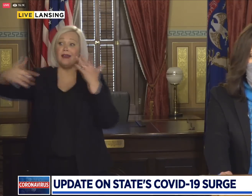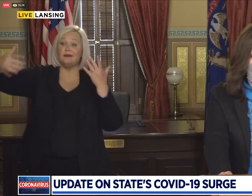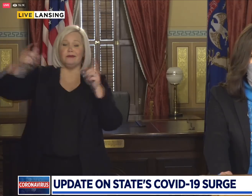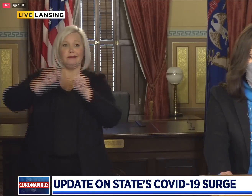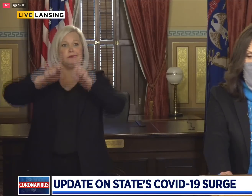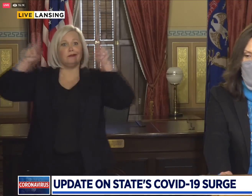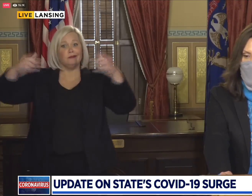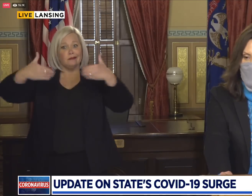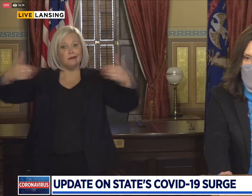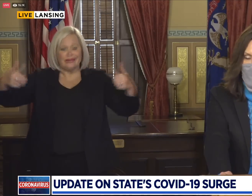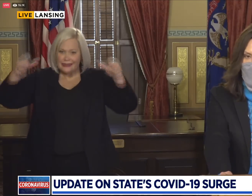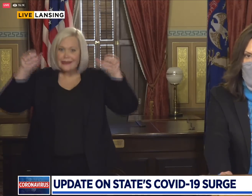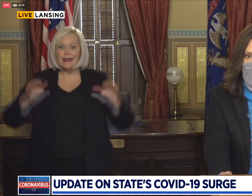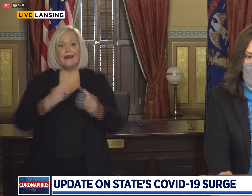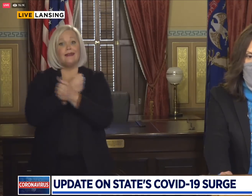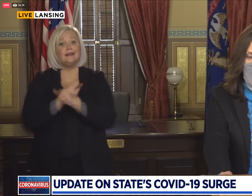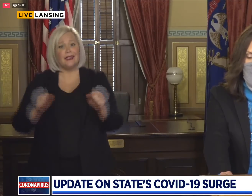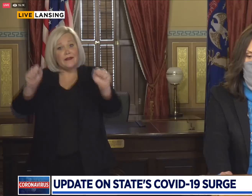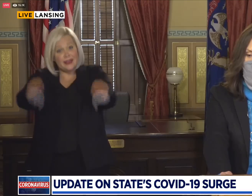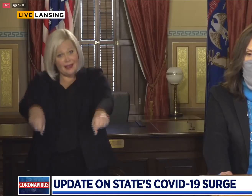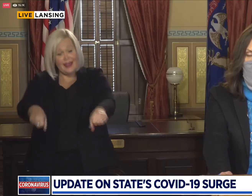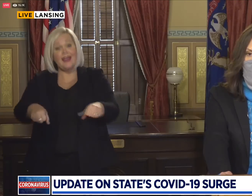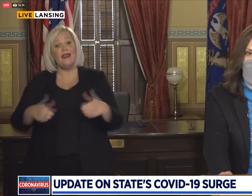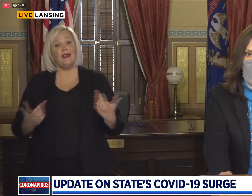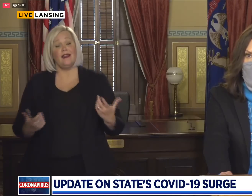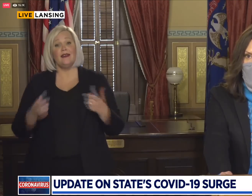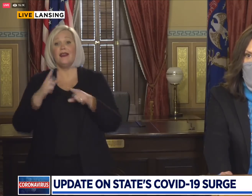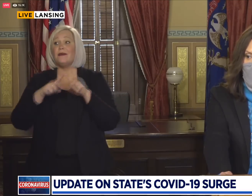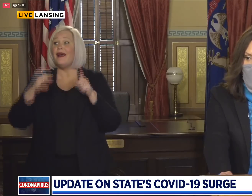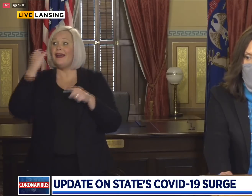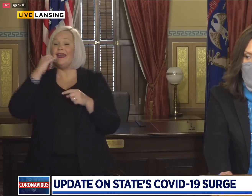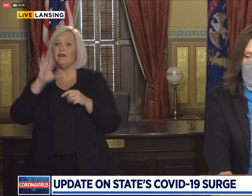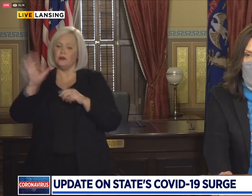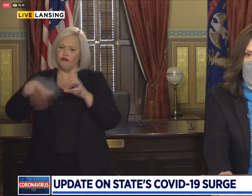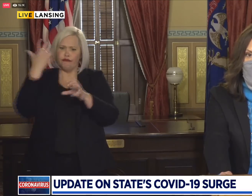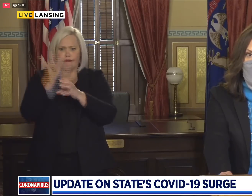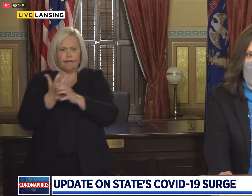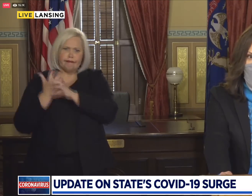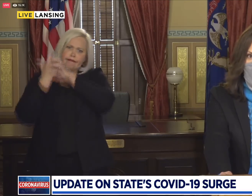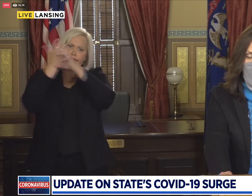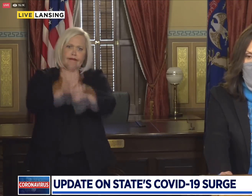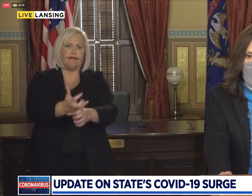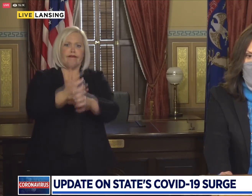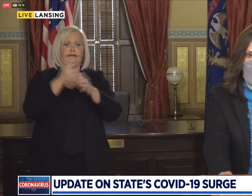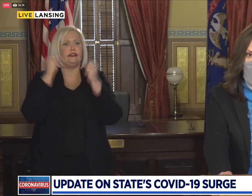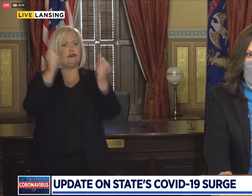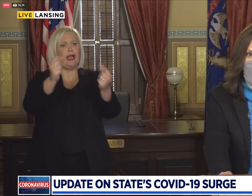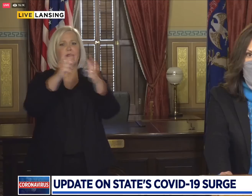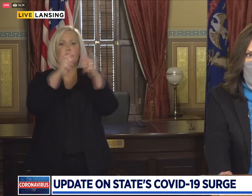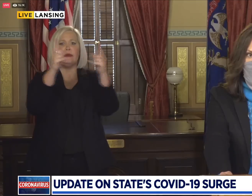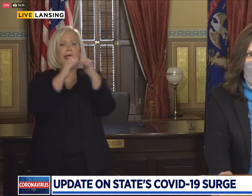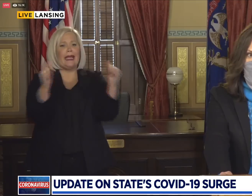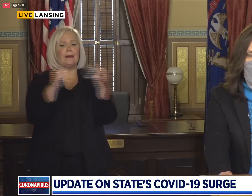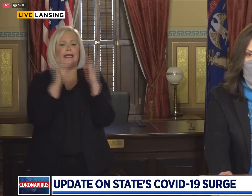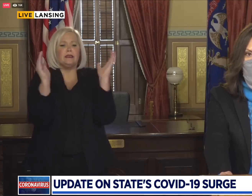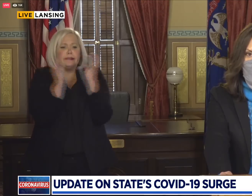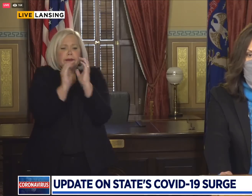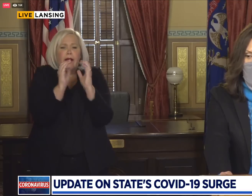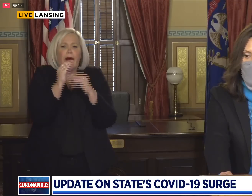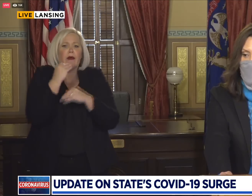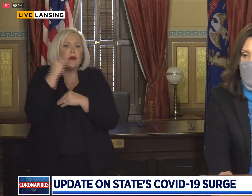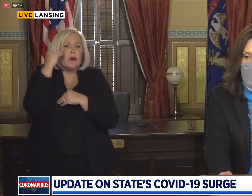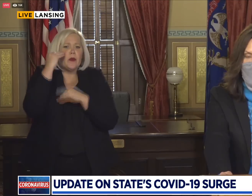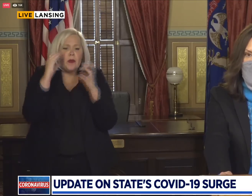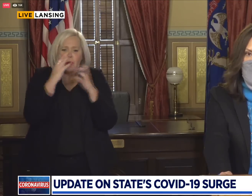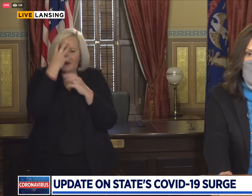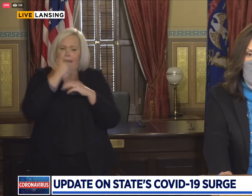apart, you can be safe and do that. But if you're all hopping in a car to drive out to camp in a small place where you